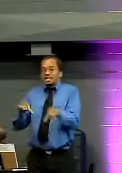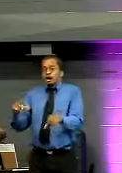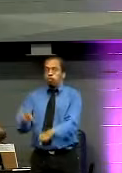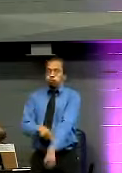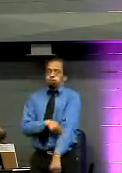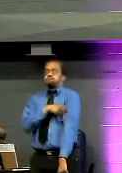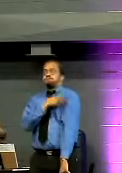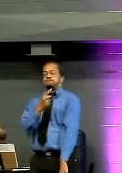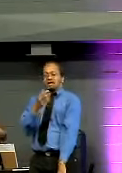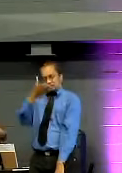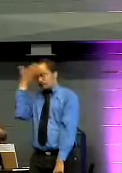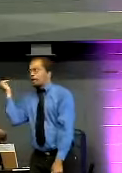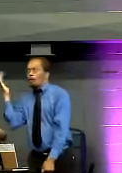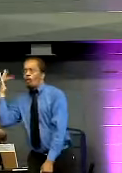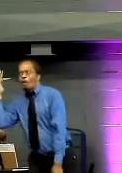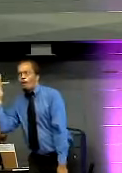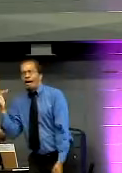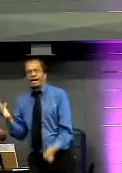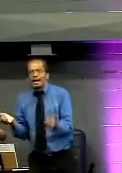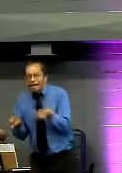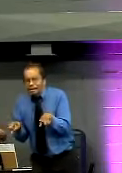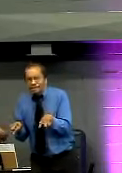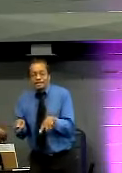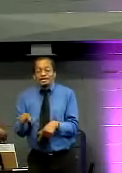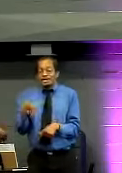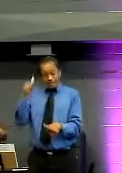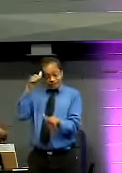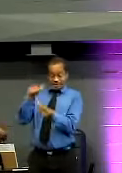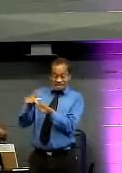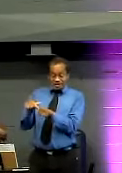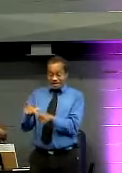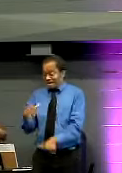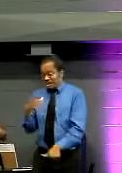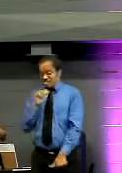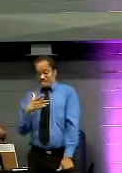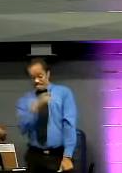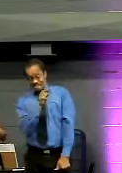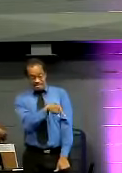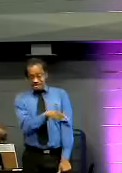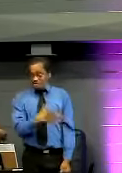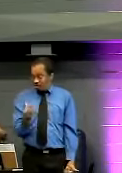bitter. Why you don't like Aunt Sally? I don't even remember. I just know I don't like her.